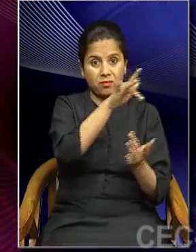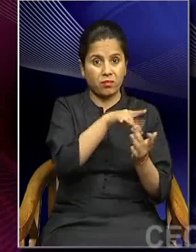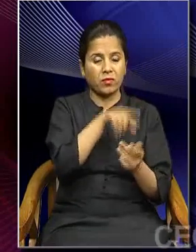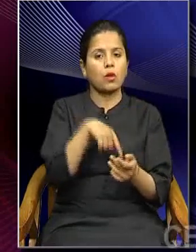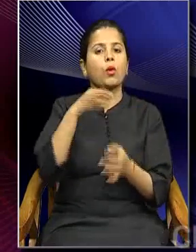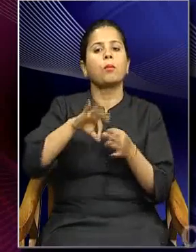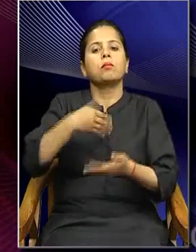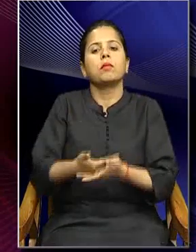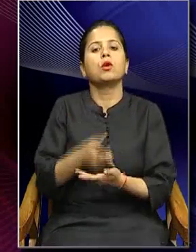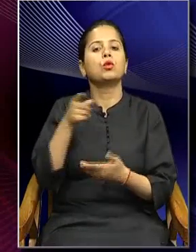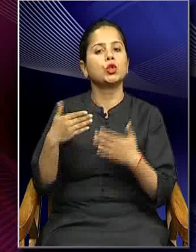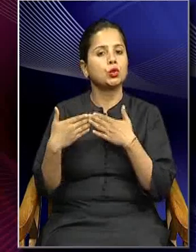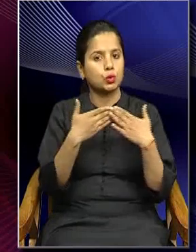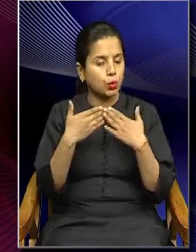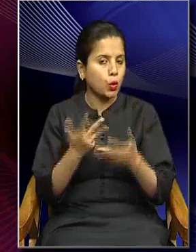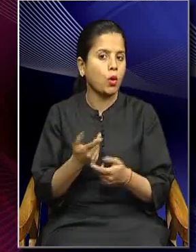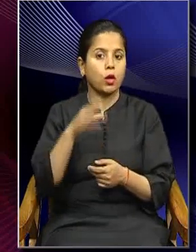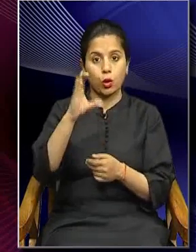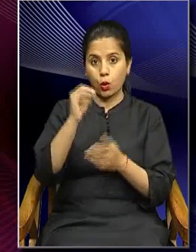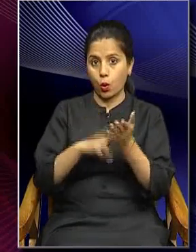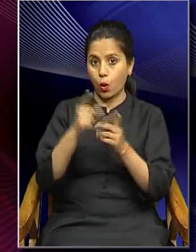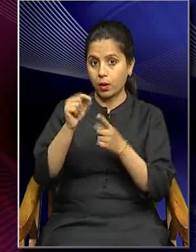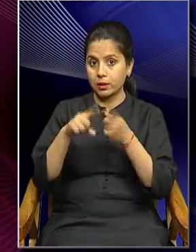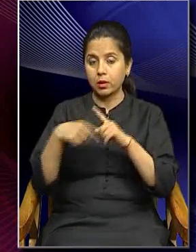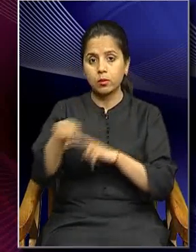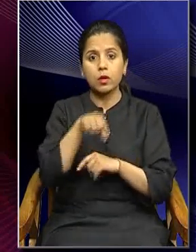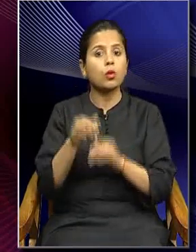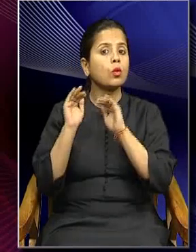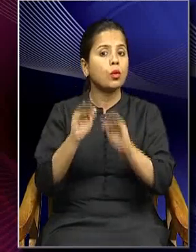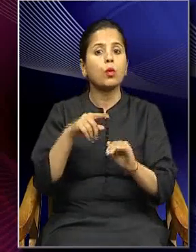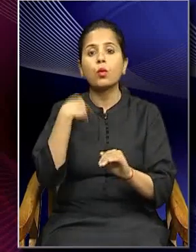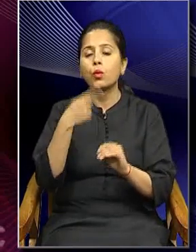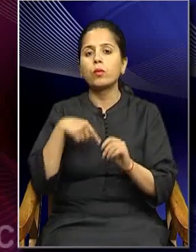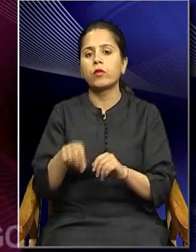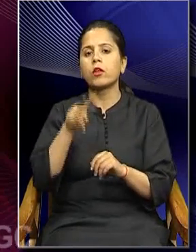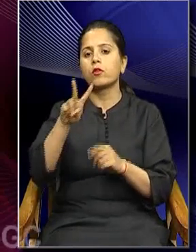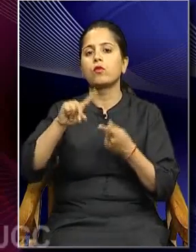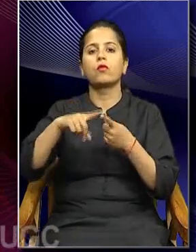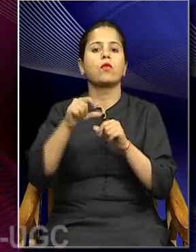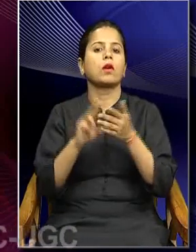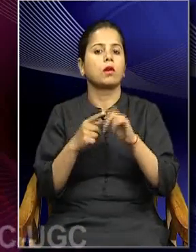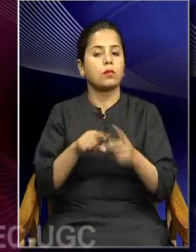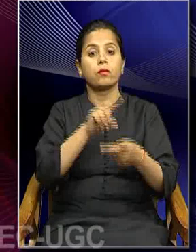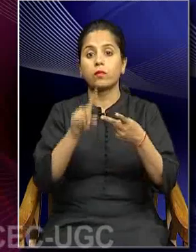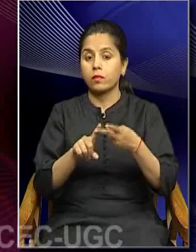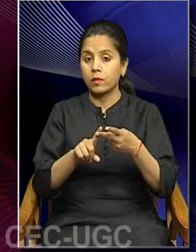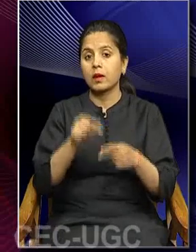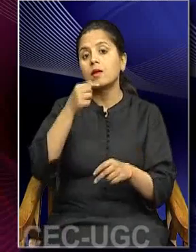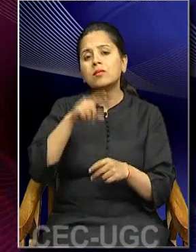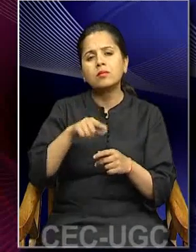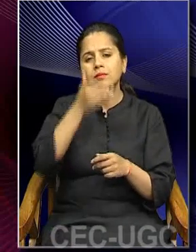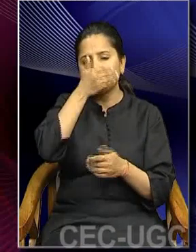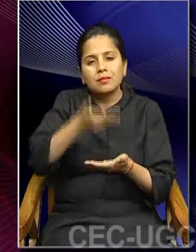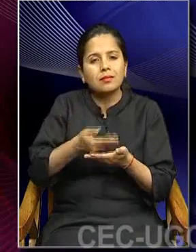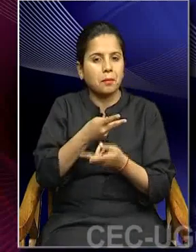Buddhist schools, and conceptualist view is endorsed by the Vedantins and the Jainas. Now